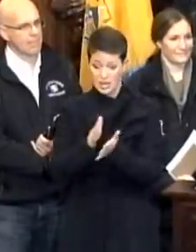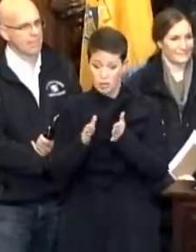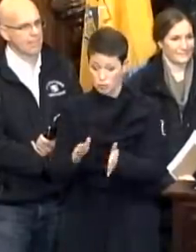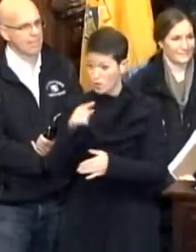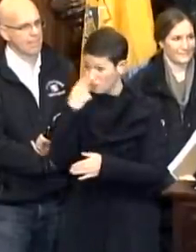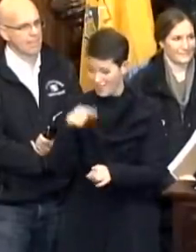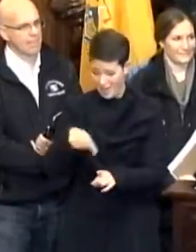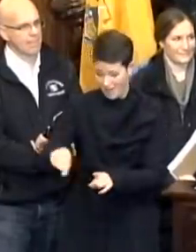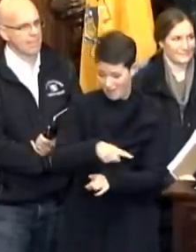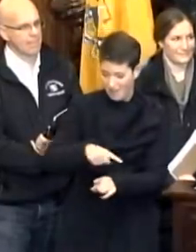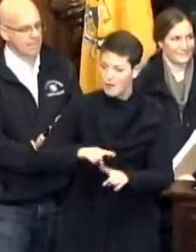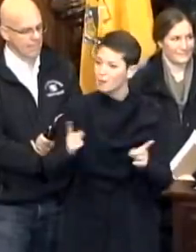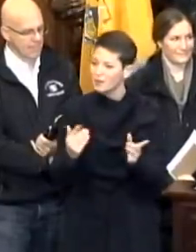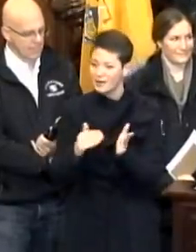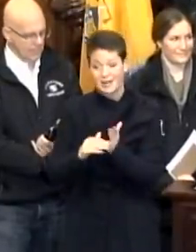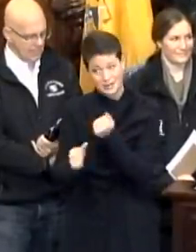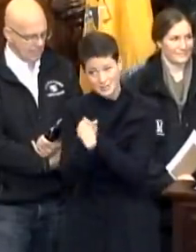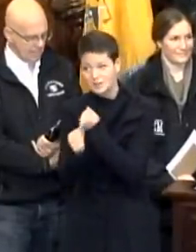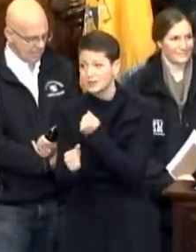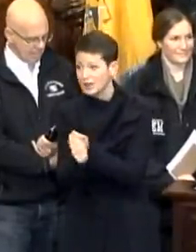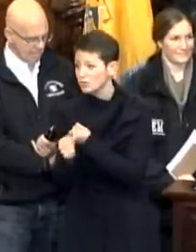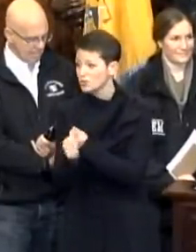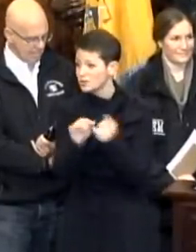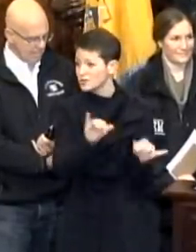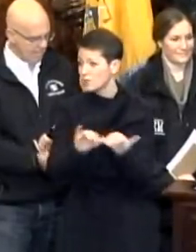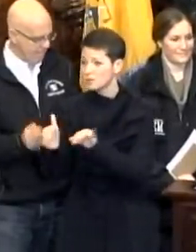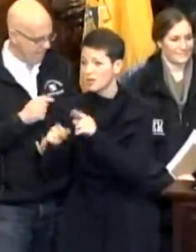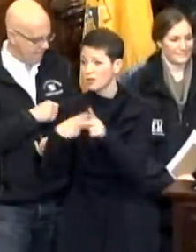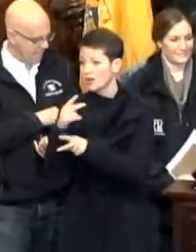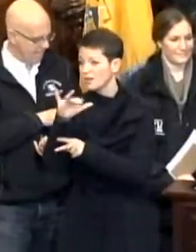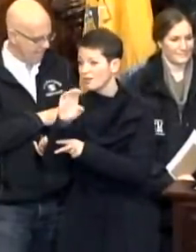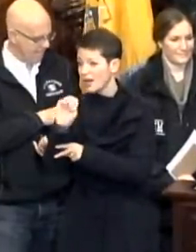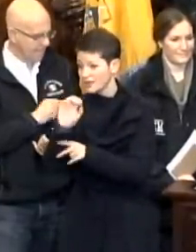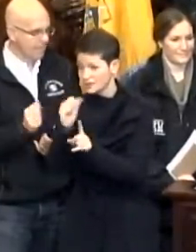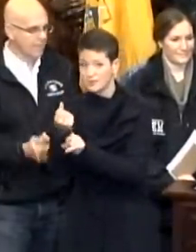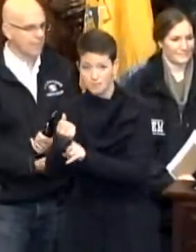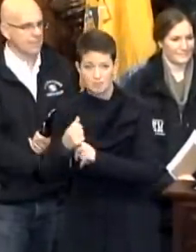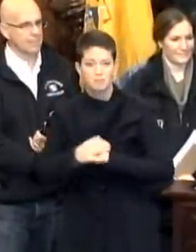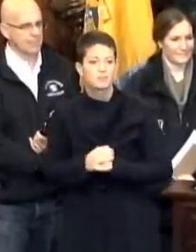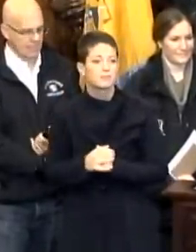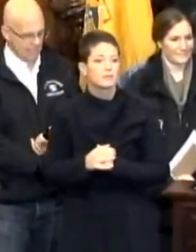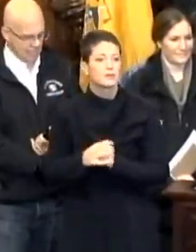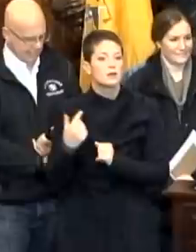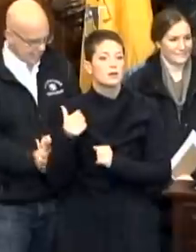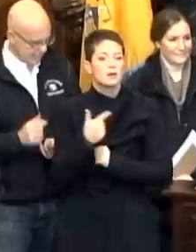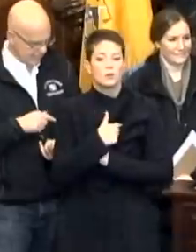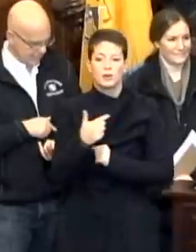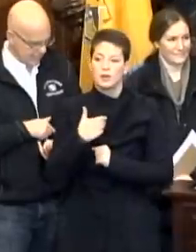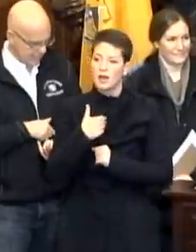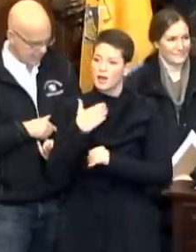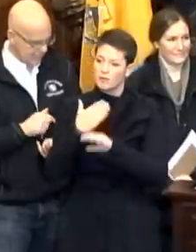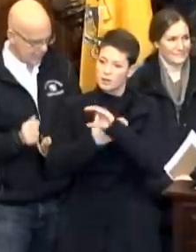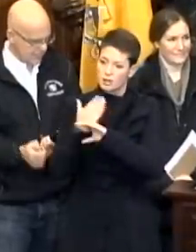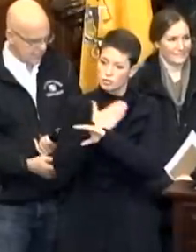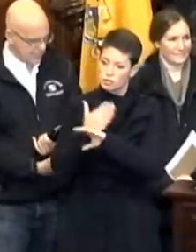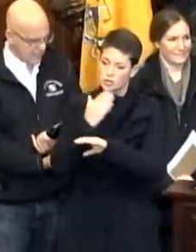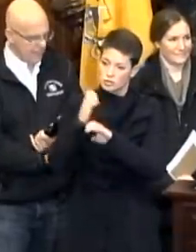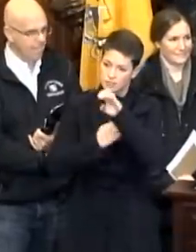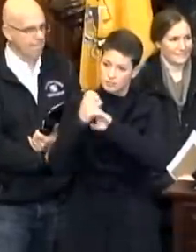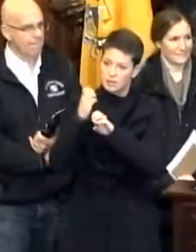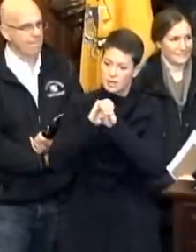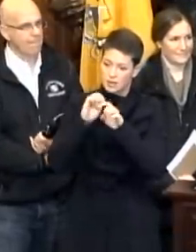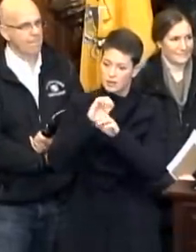but it's just as dangerous as any other type of icing condition. We have construction equipment helping to clear